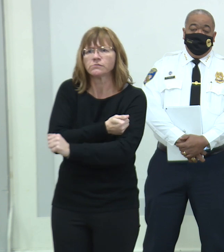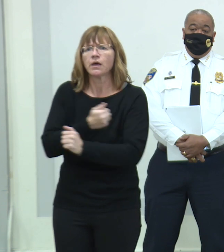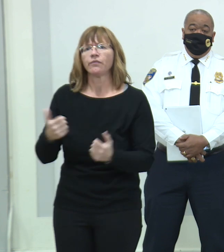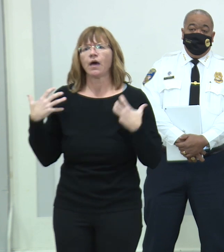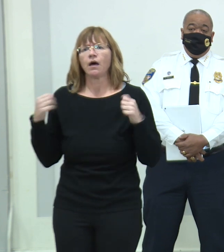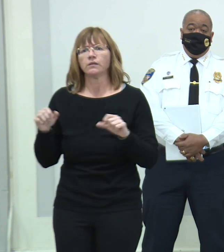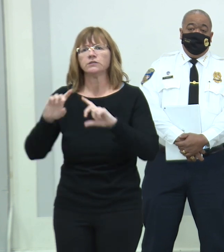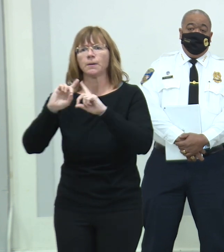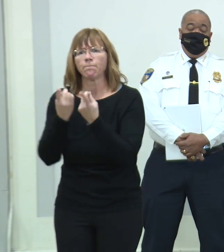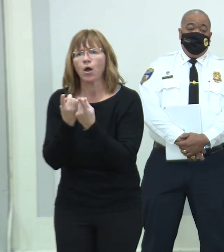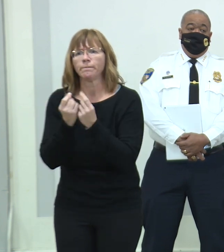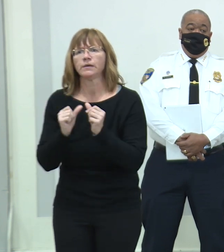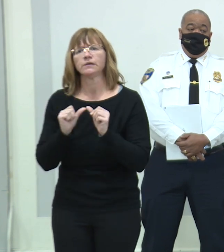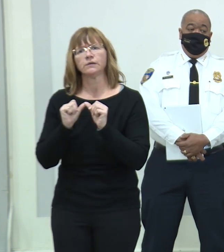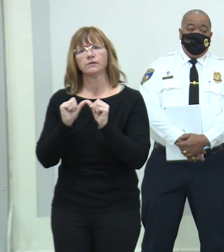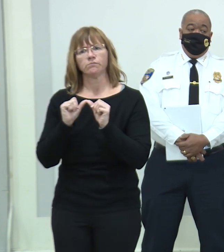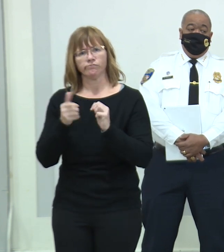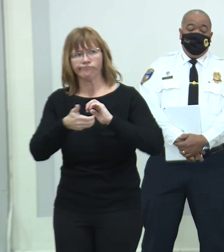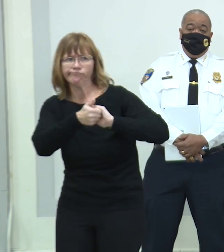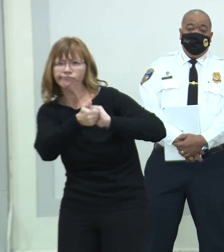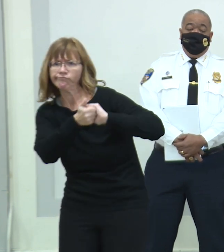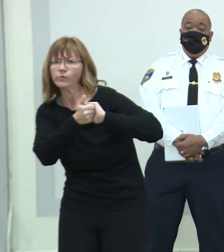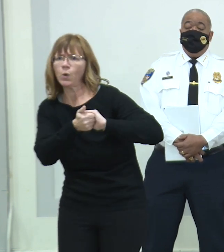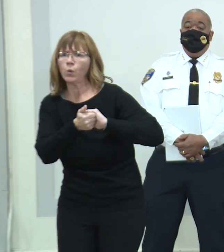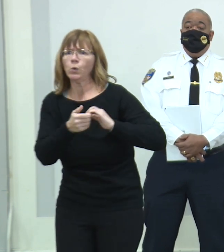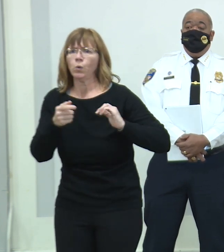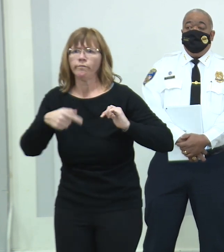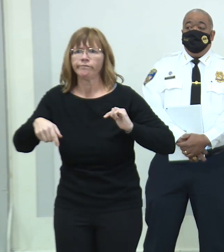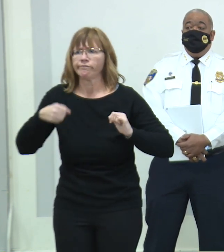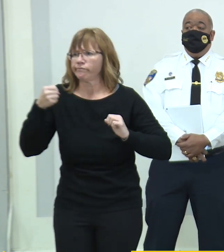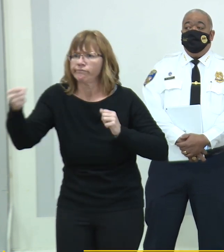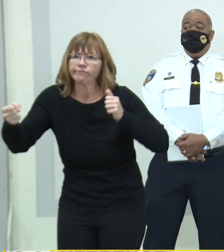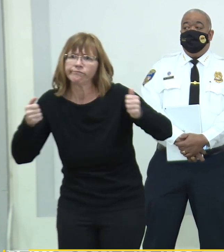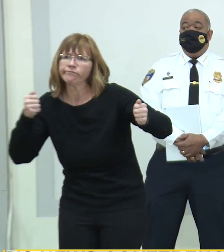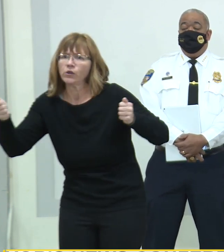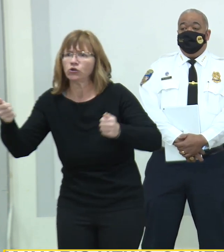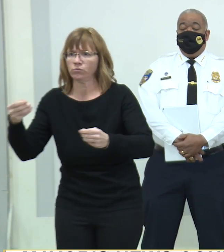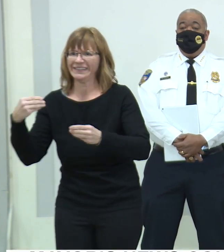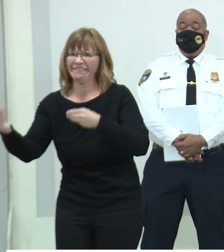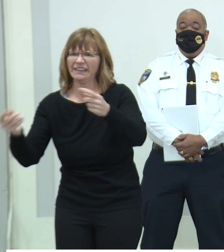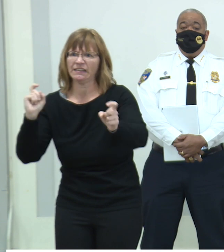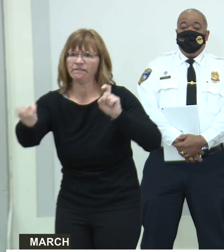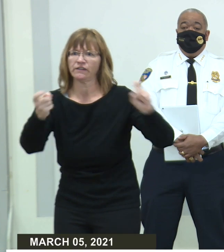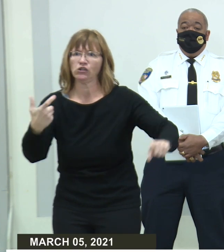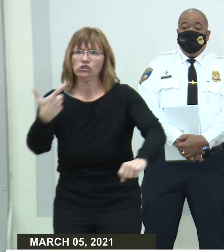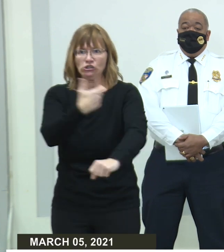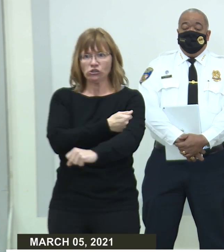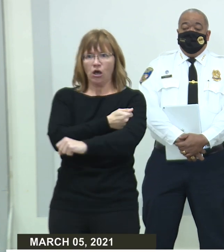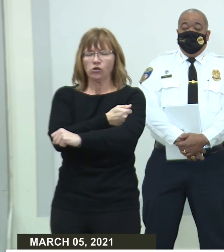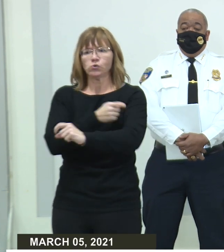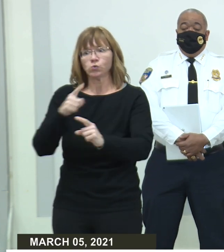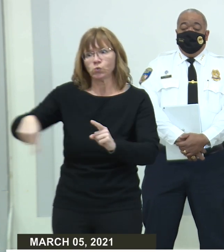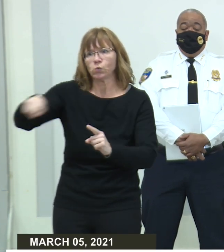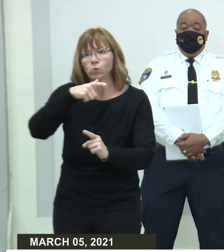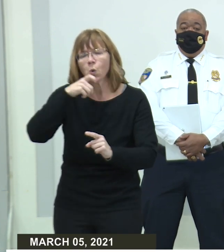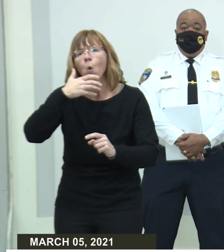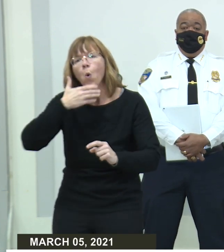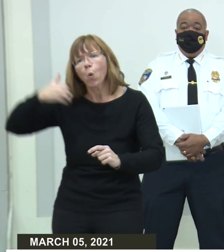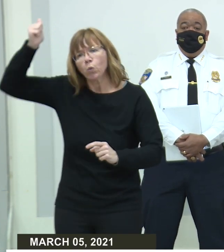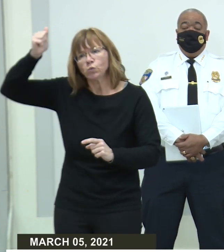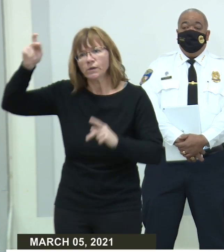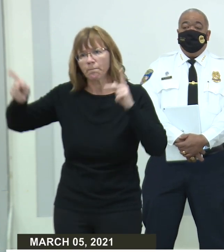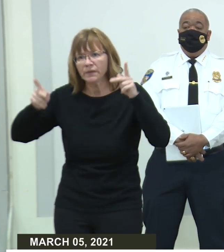to work with our healthcare partners to direct doses specifically to older adults, educators, first responders, and